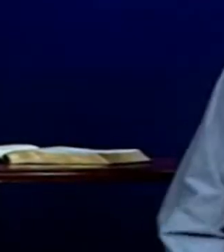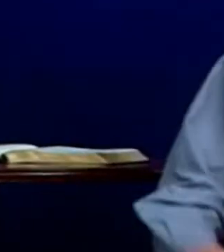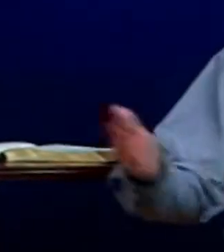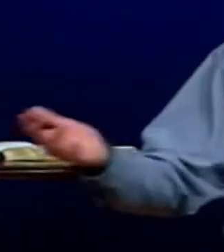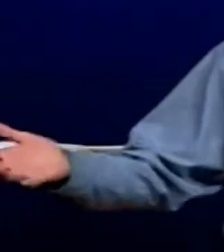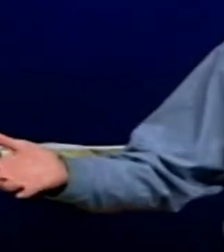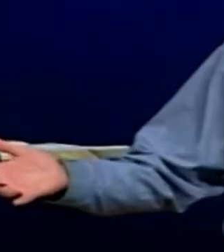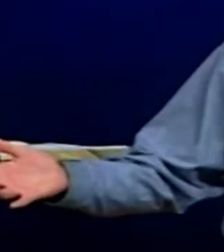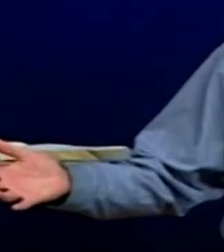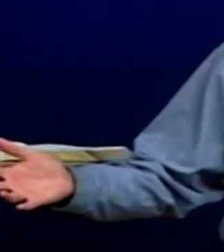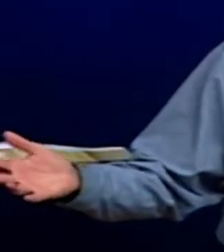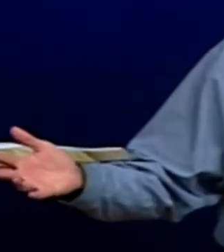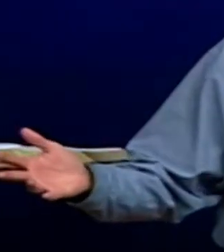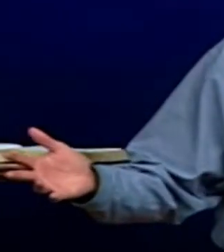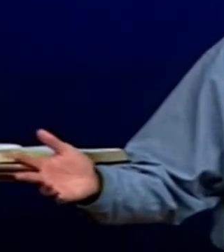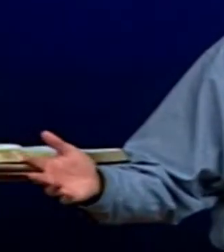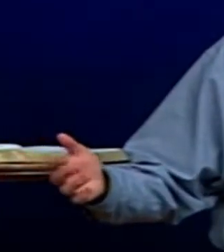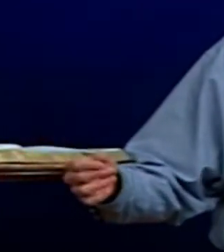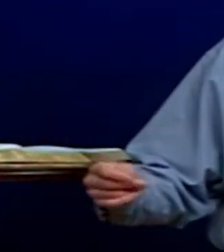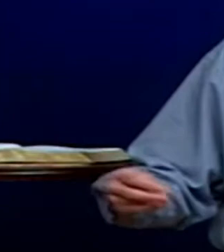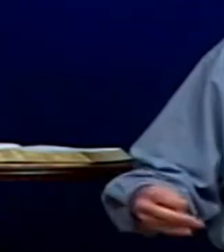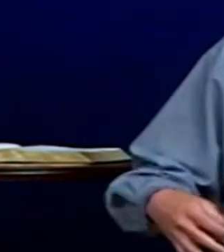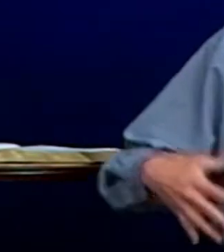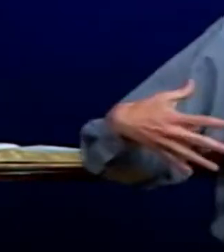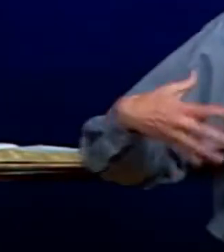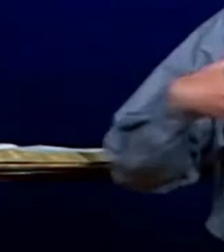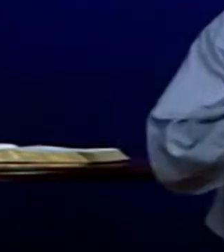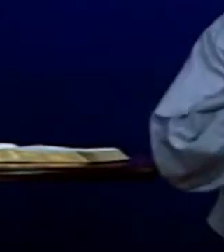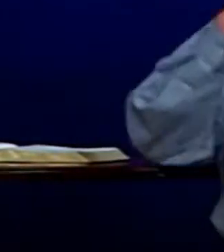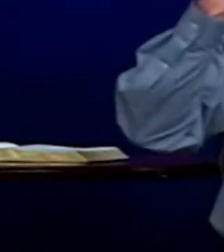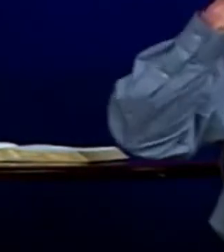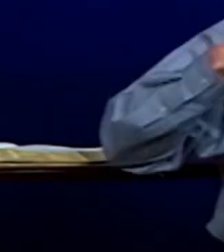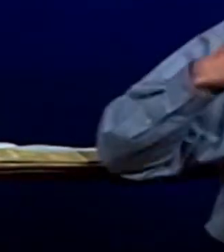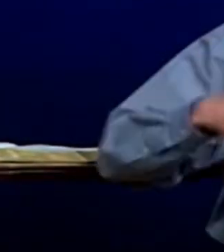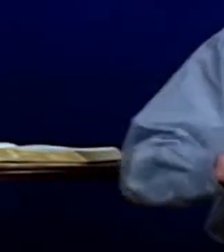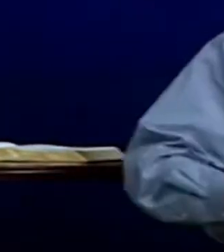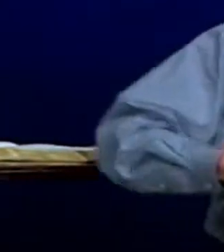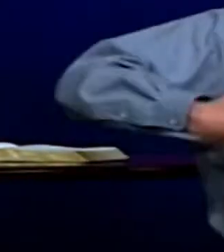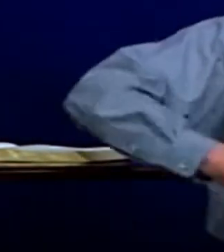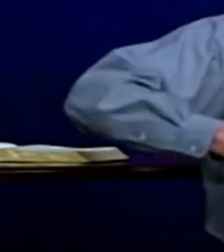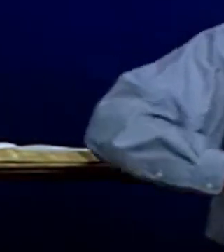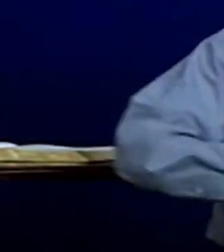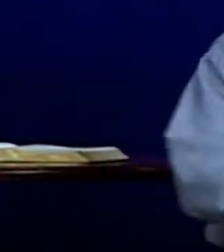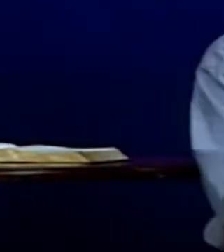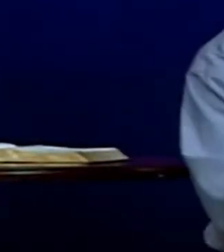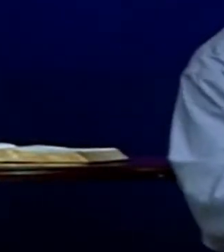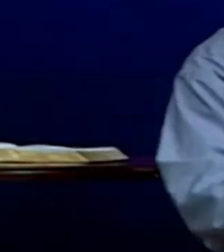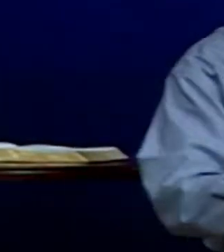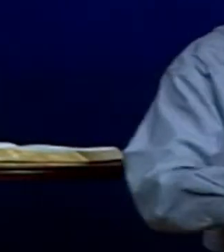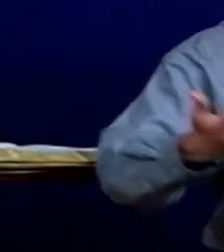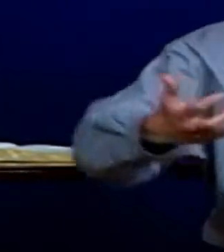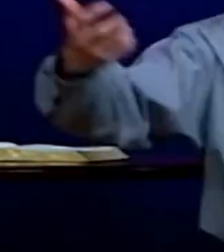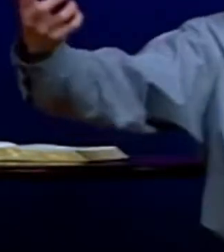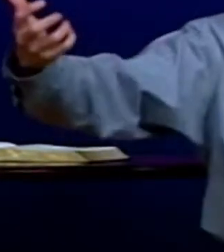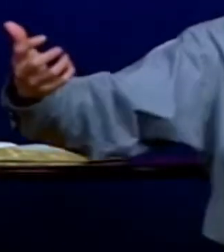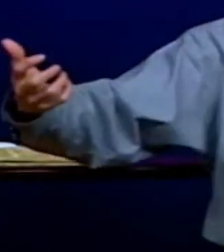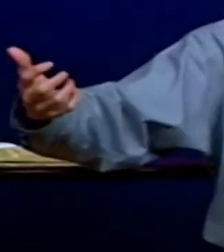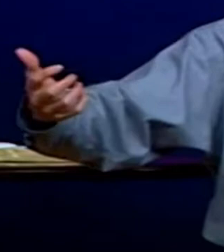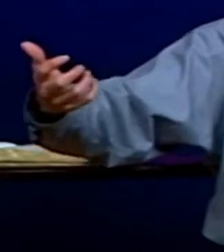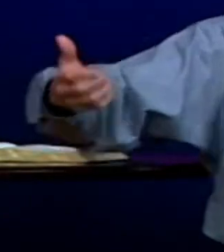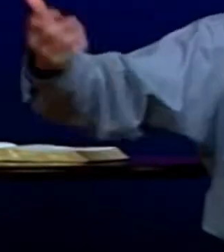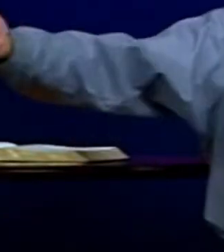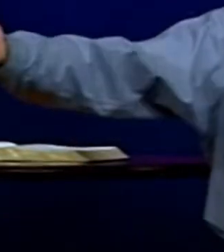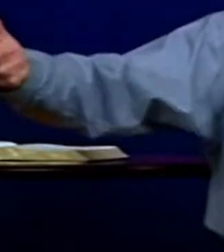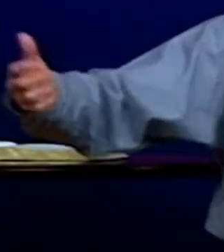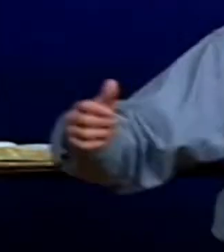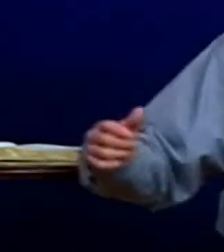the guy that normally cleans the Port-a-John, just some new guy. And he looked at him, it's a big old guy with tattoos and kind of scruffy, and gets all his equipment, his big old hose, and marches up the yard and,